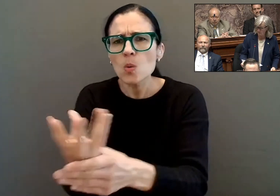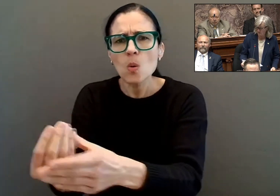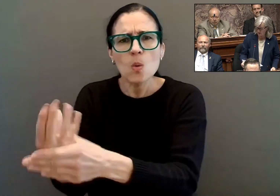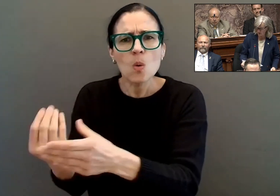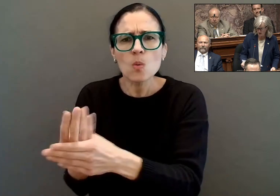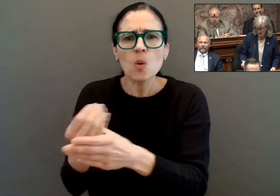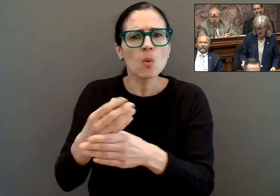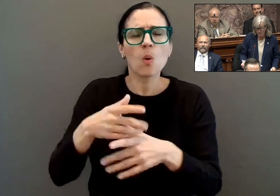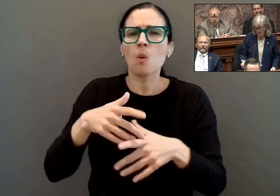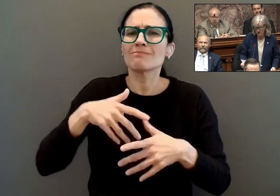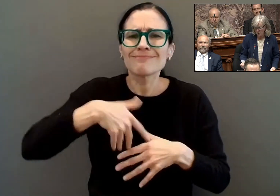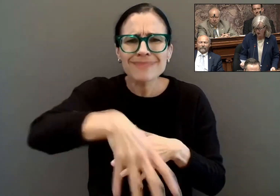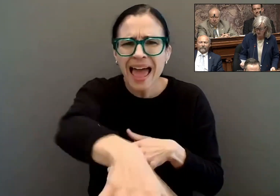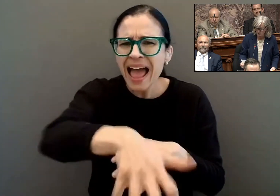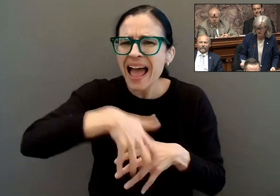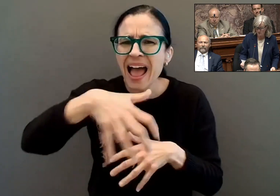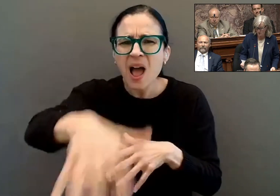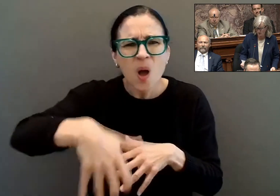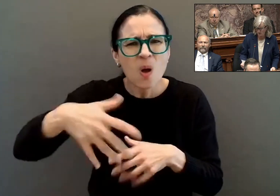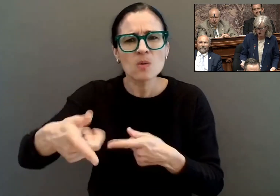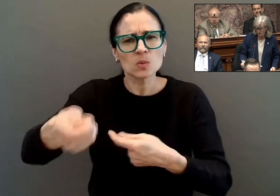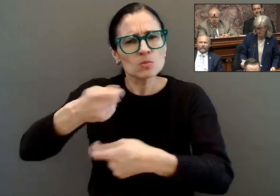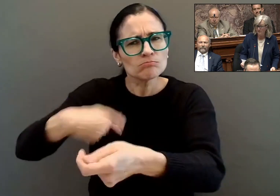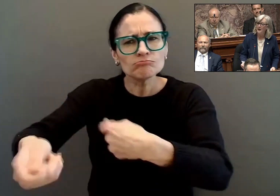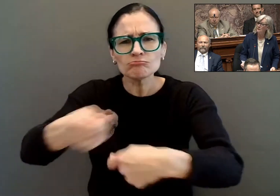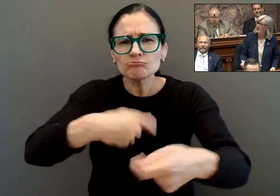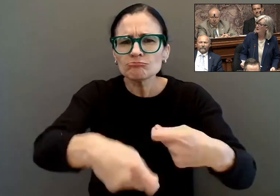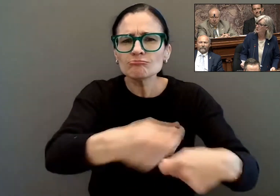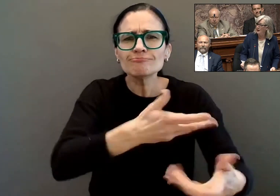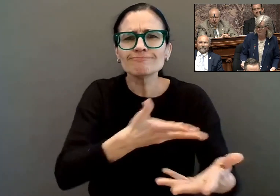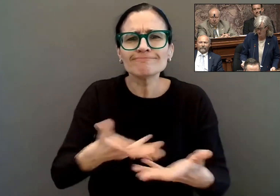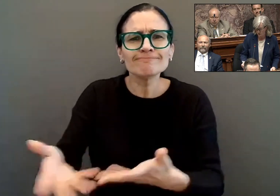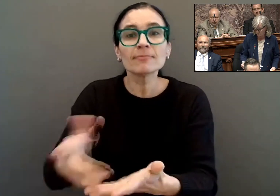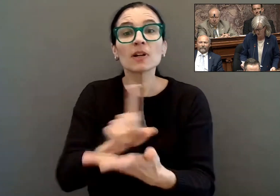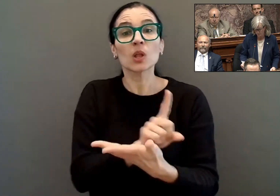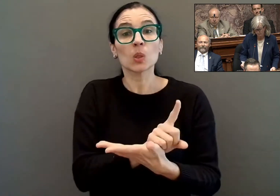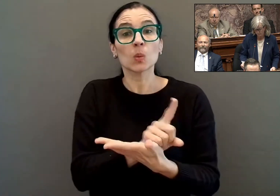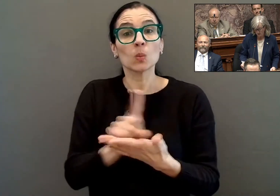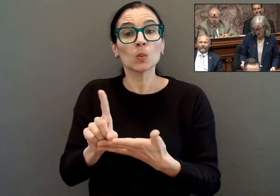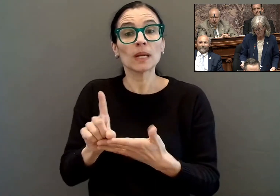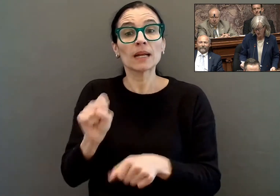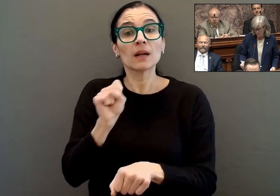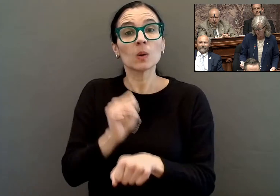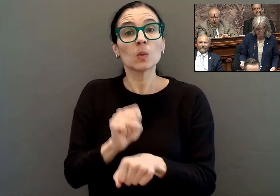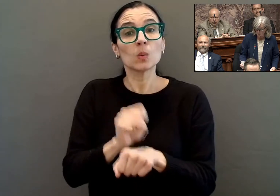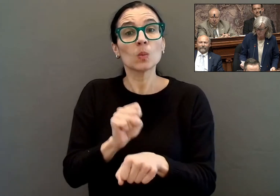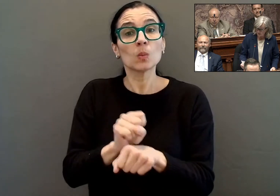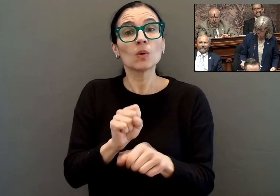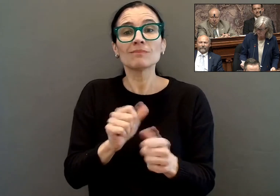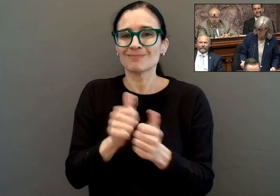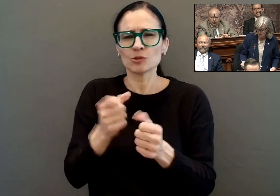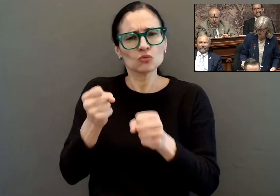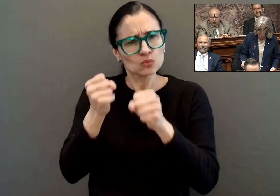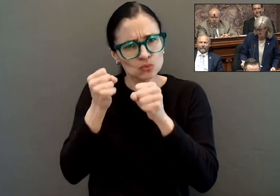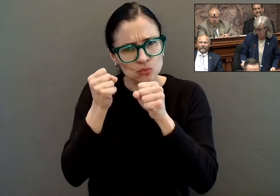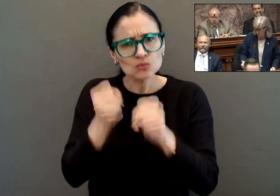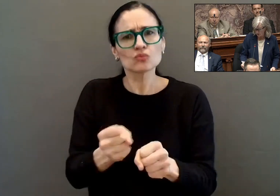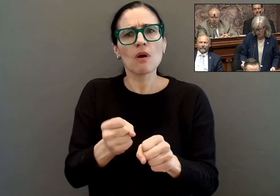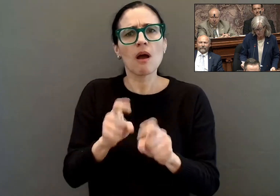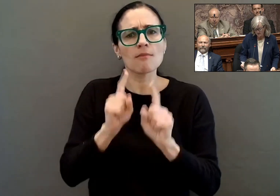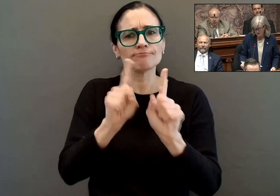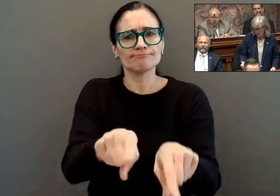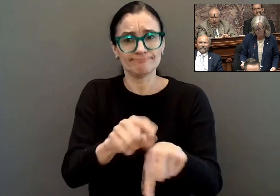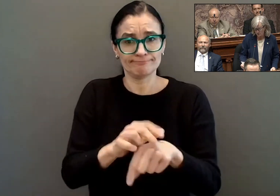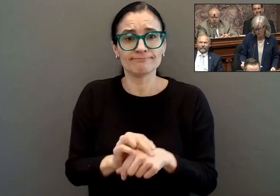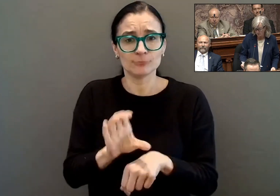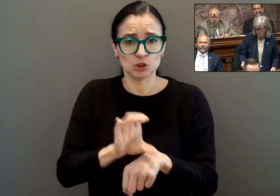the self-feeder and finish a hard week's work with a 5-mile drive to church. Somebody who would bale a family together